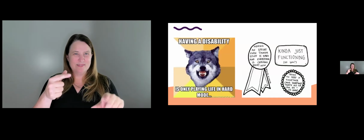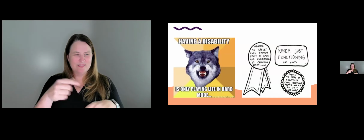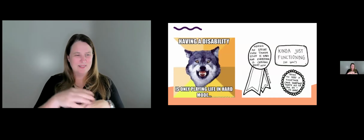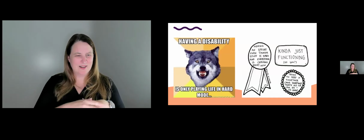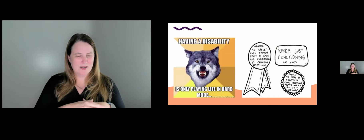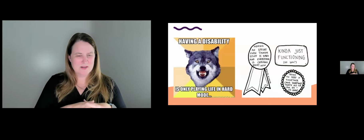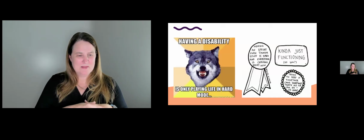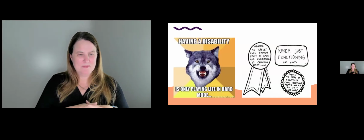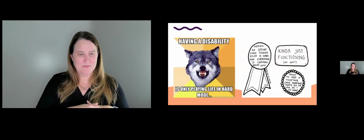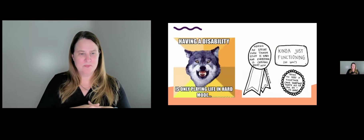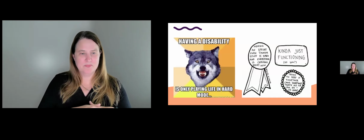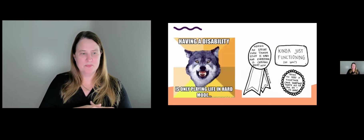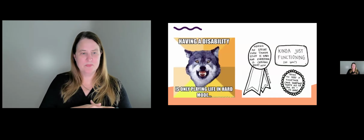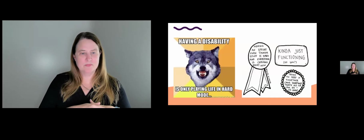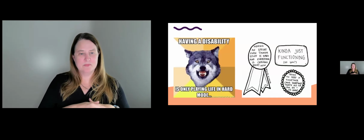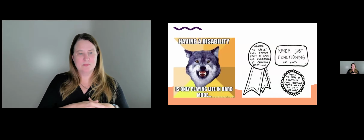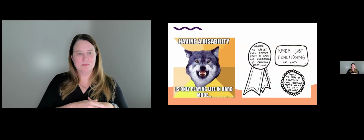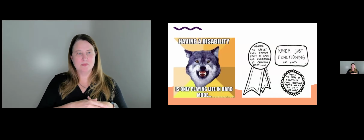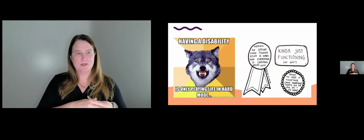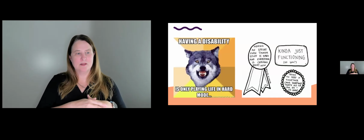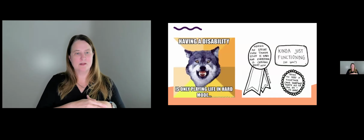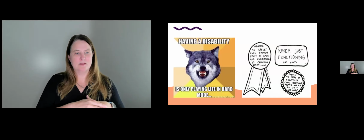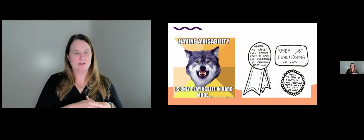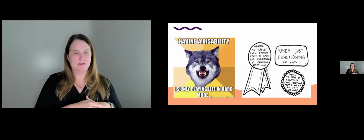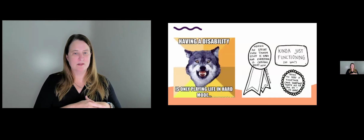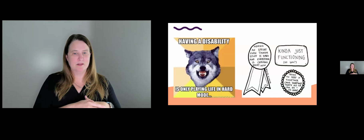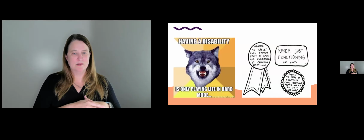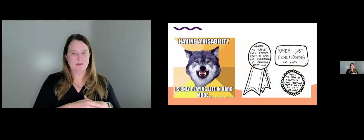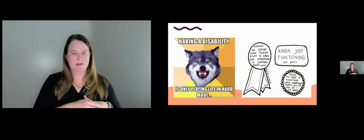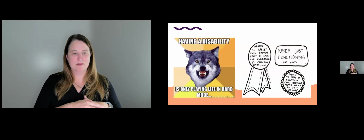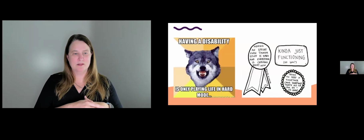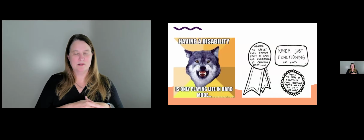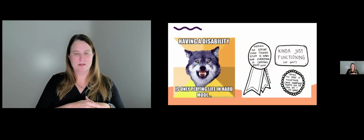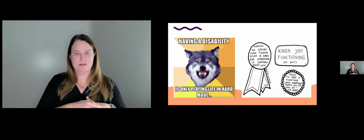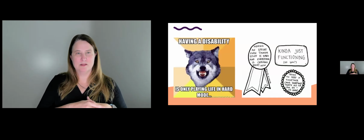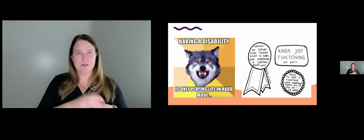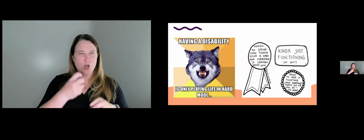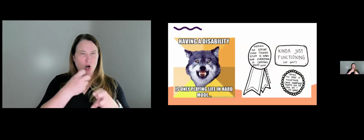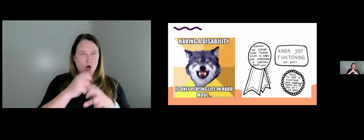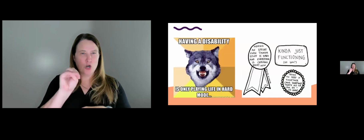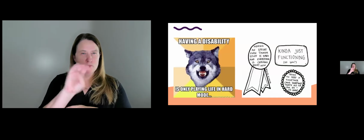So it's having a disability is only playing life in hard mode.